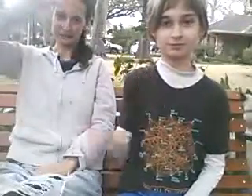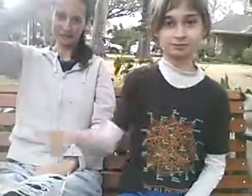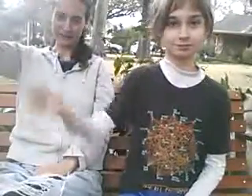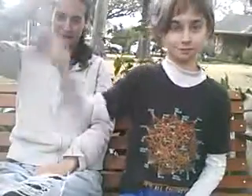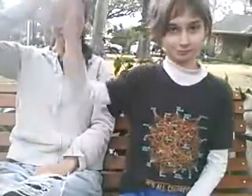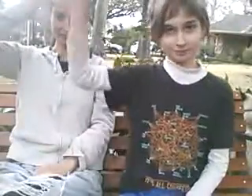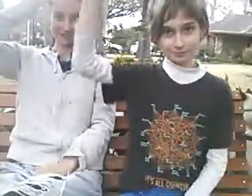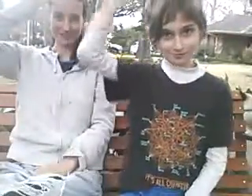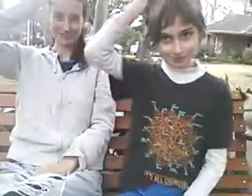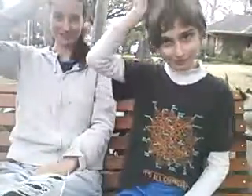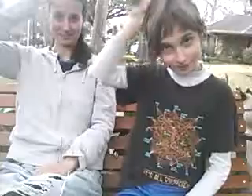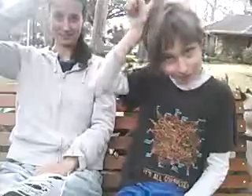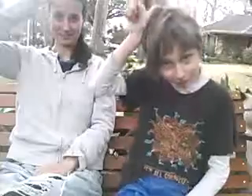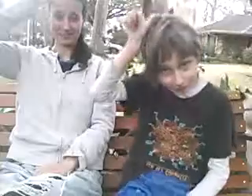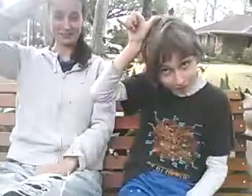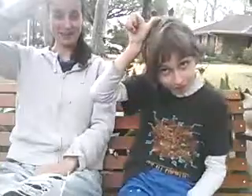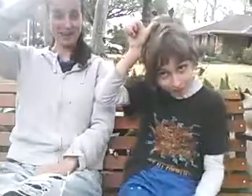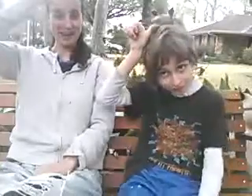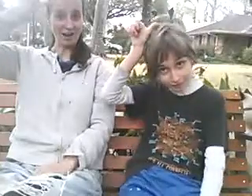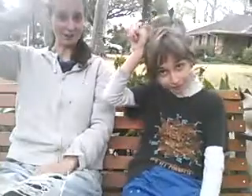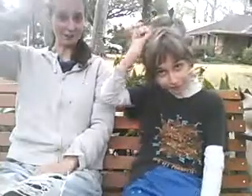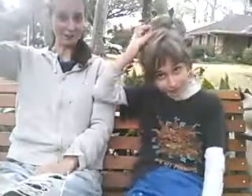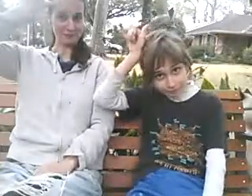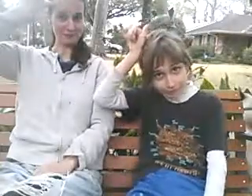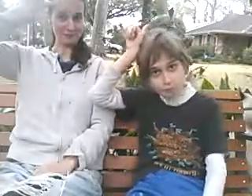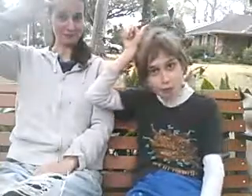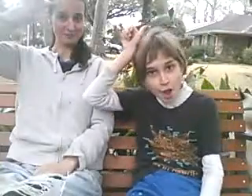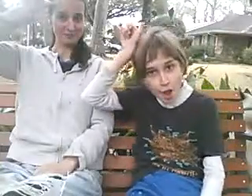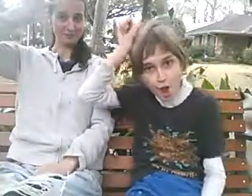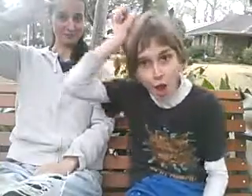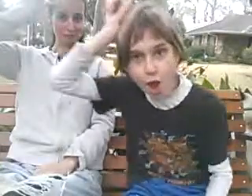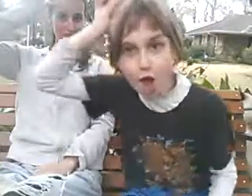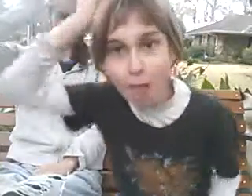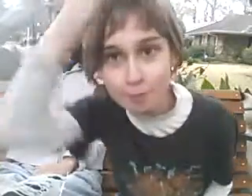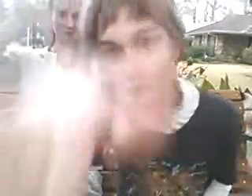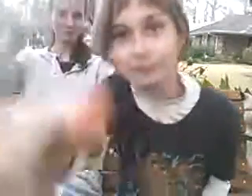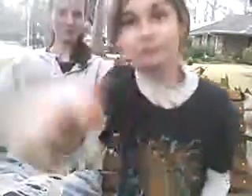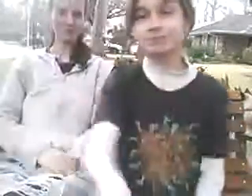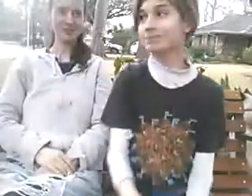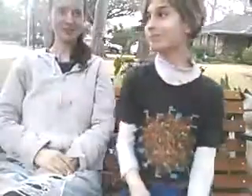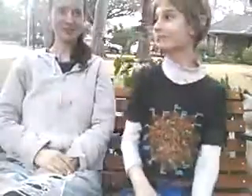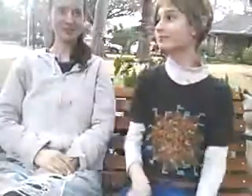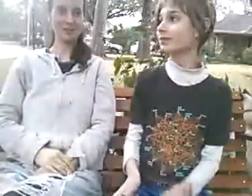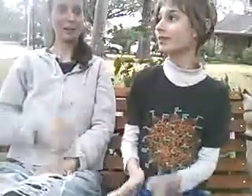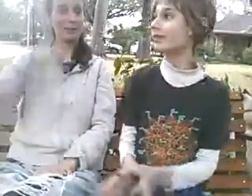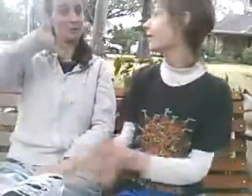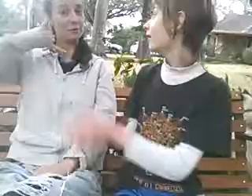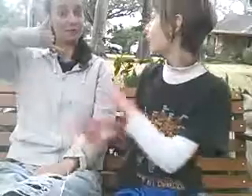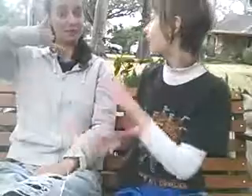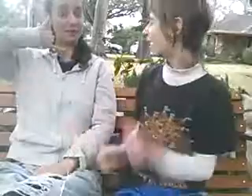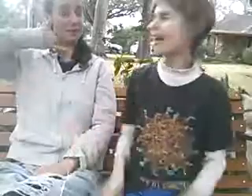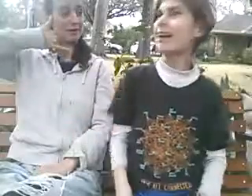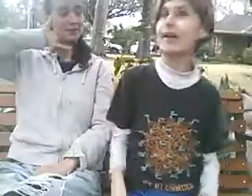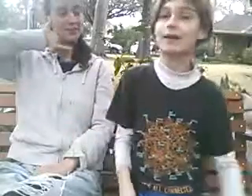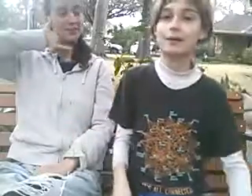it up here, it means a cow. Meh. So, and then if you put it right here by your ear, it's